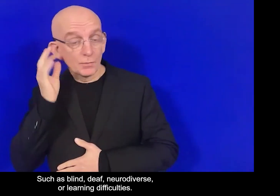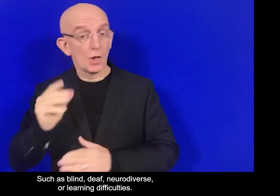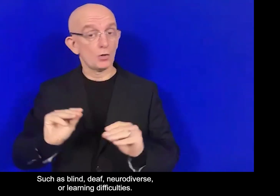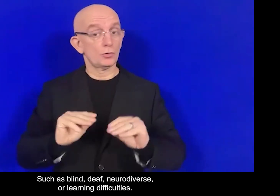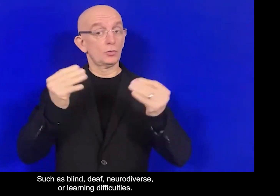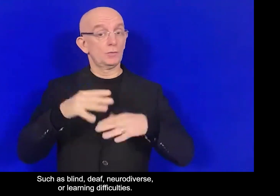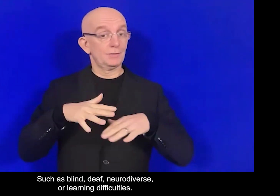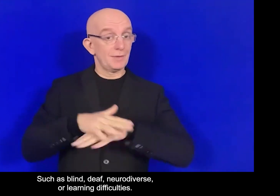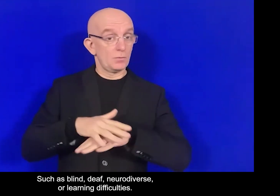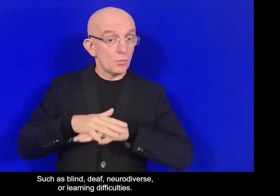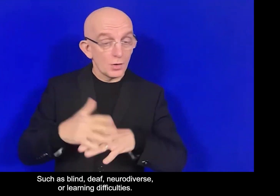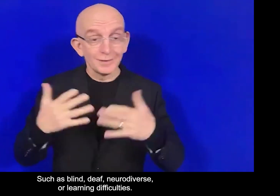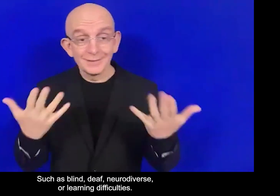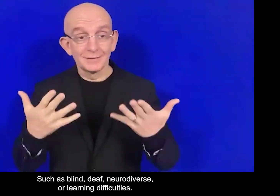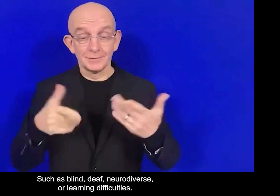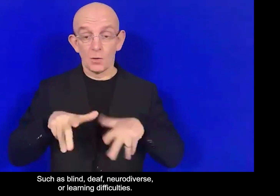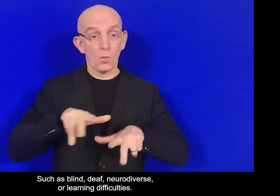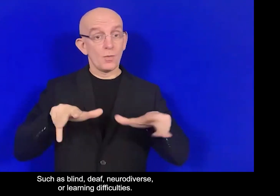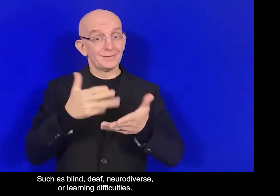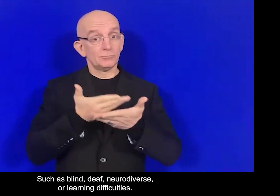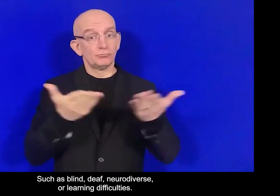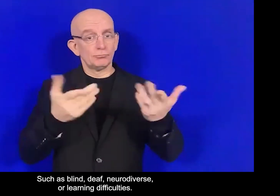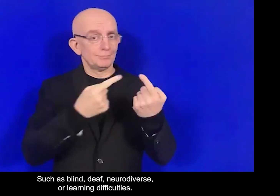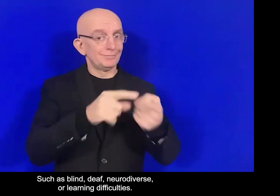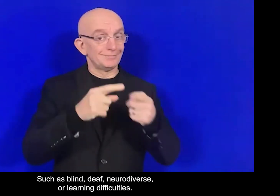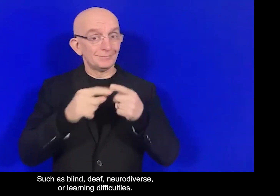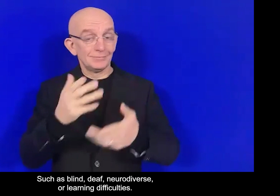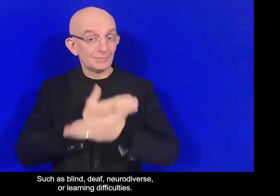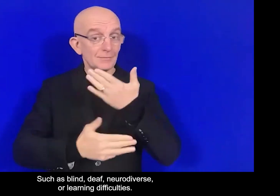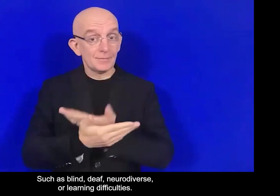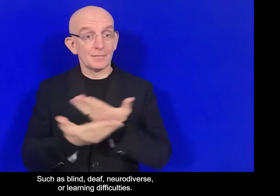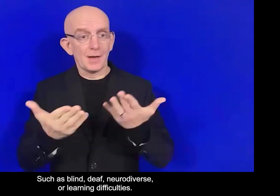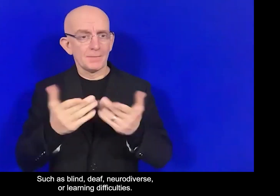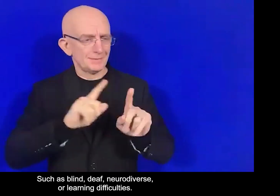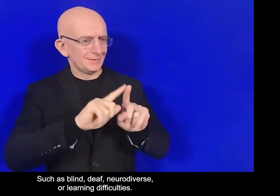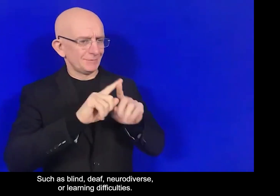as blind, deaf, neurodiverse, or learning difficulty.